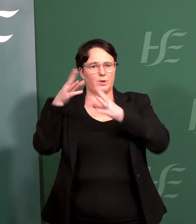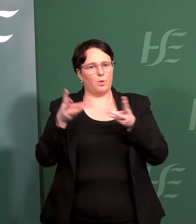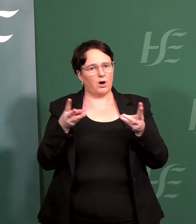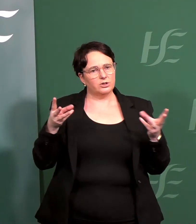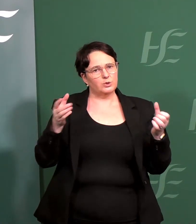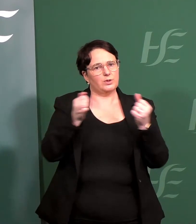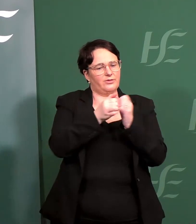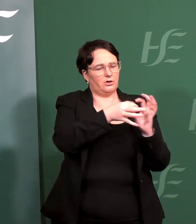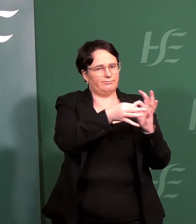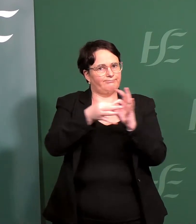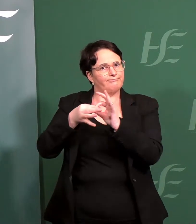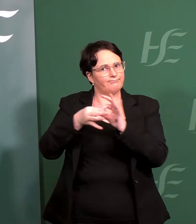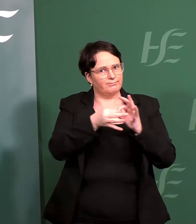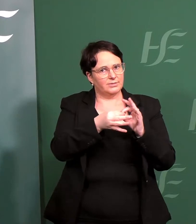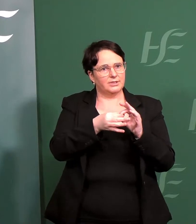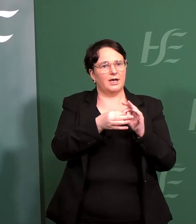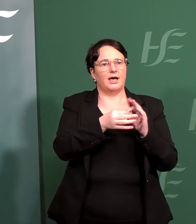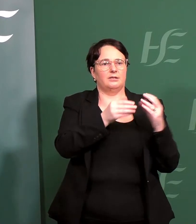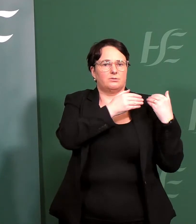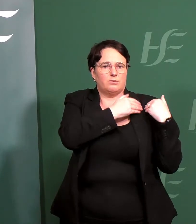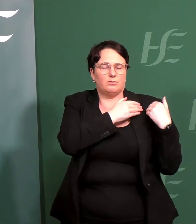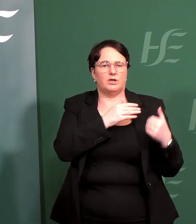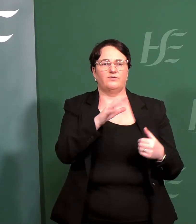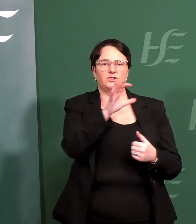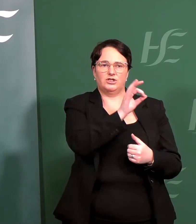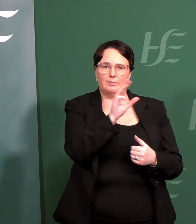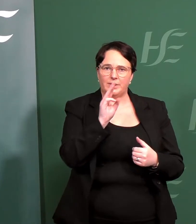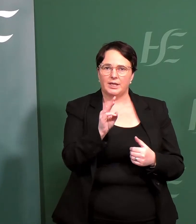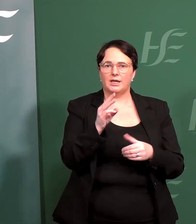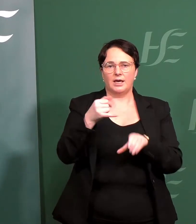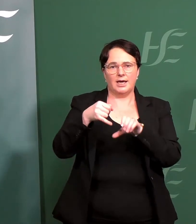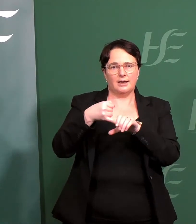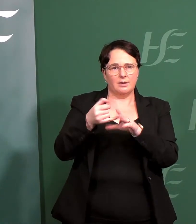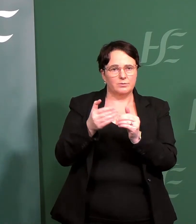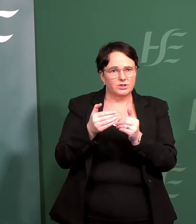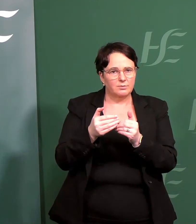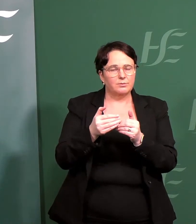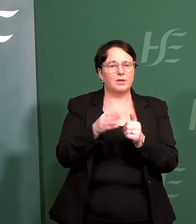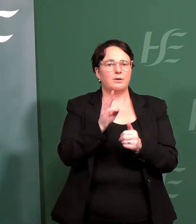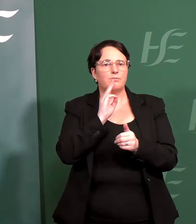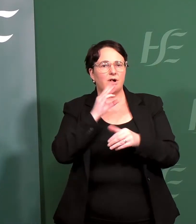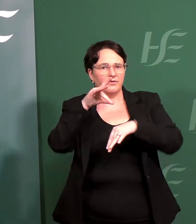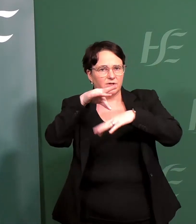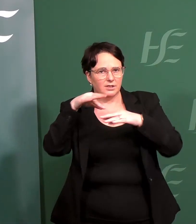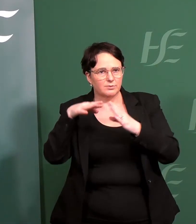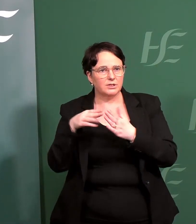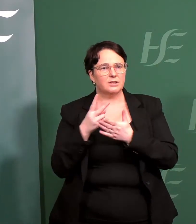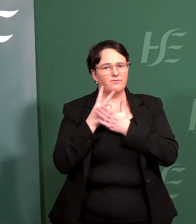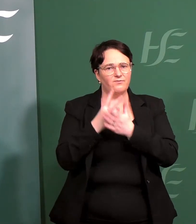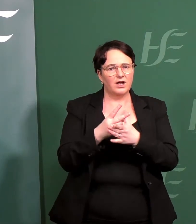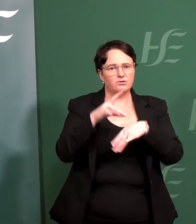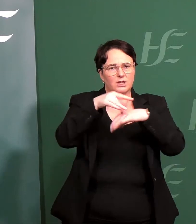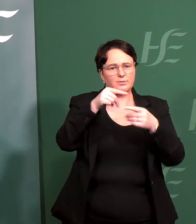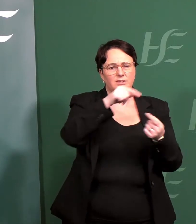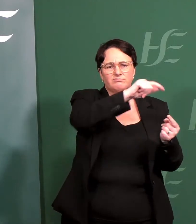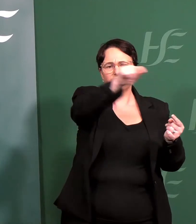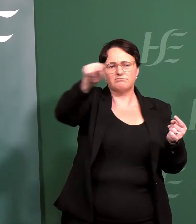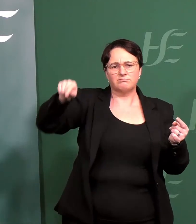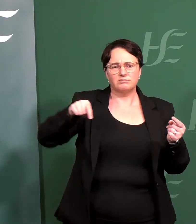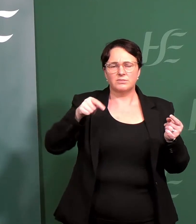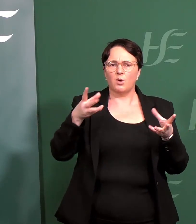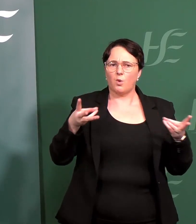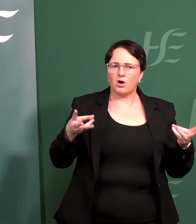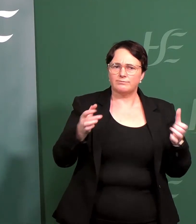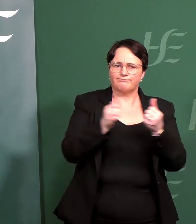the role played by our GPs and primary care and pharmacies, and indeed private hospitals and voluntary hospitals overall. So much